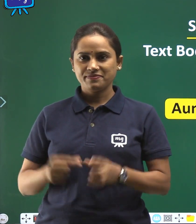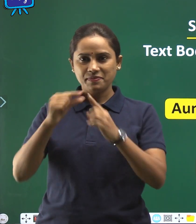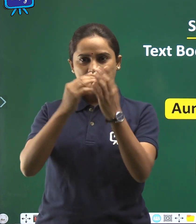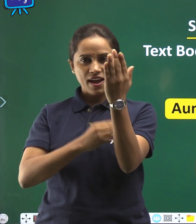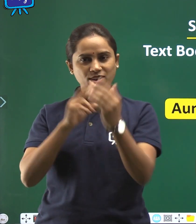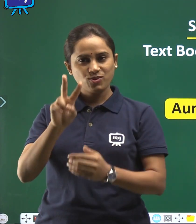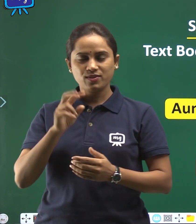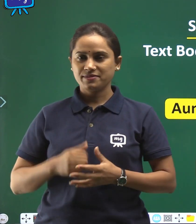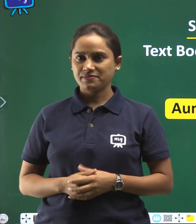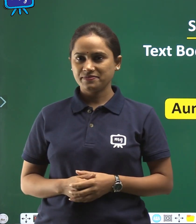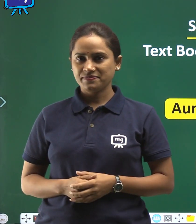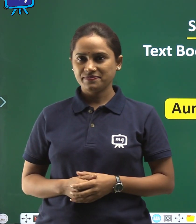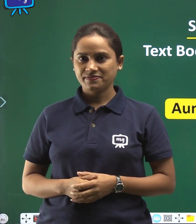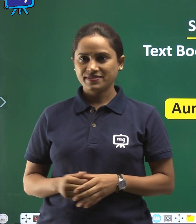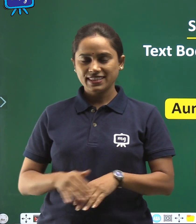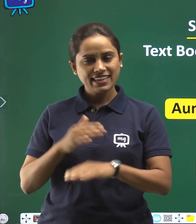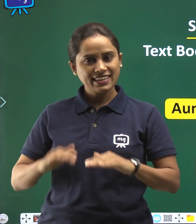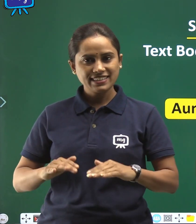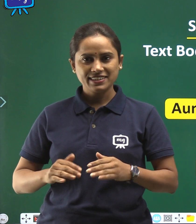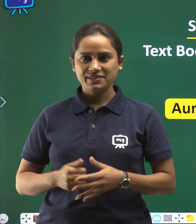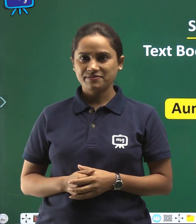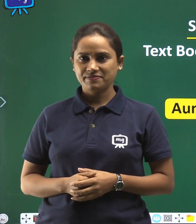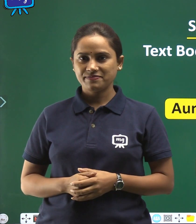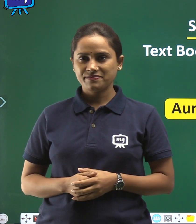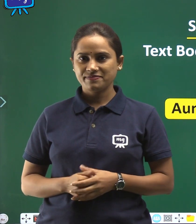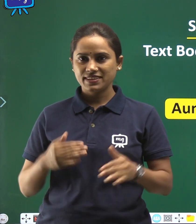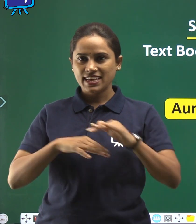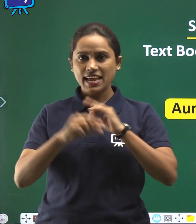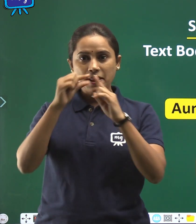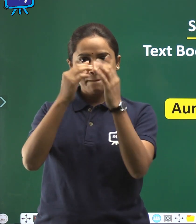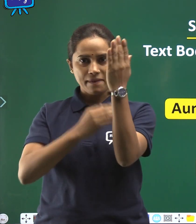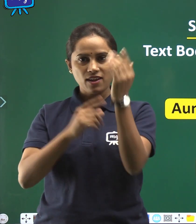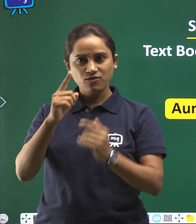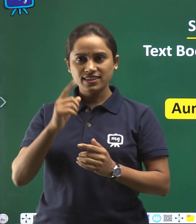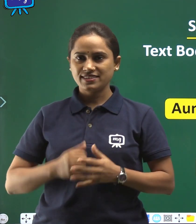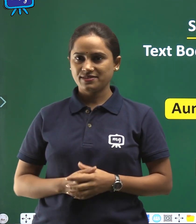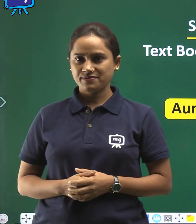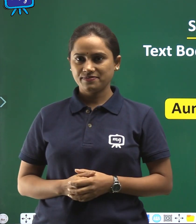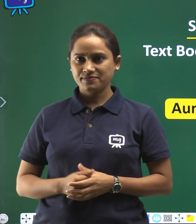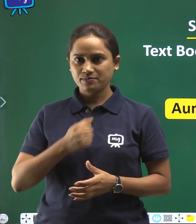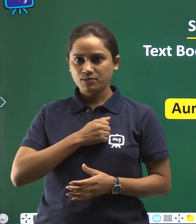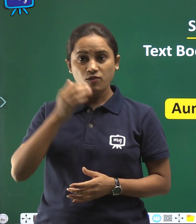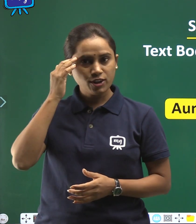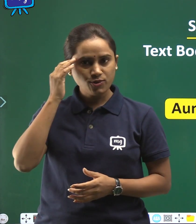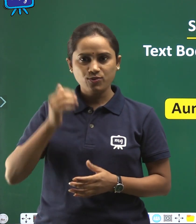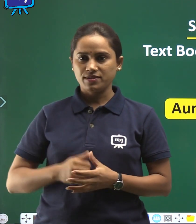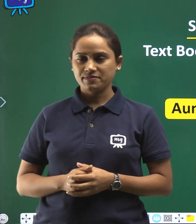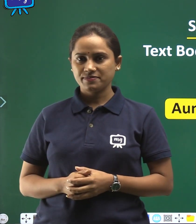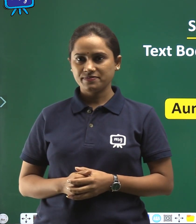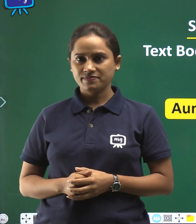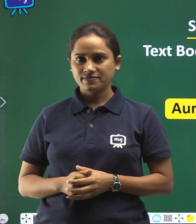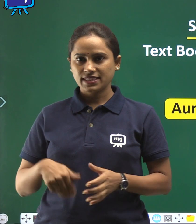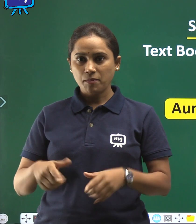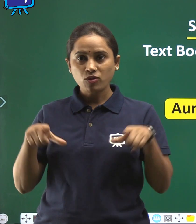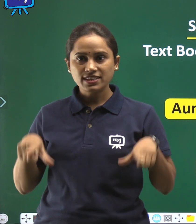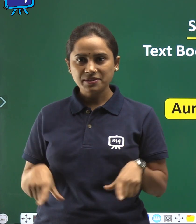Part 2. Dear children, in part 1st, we knew